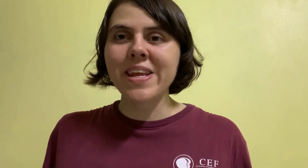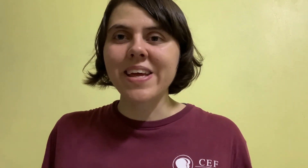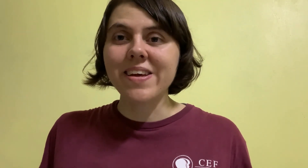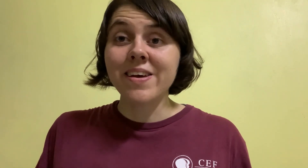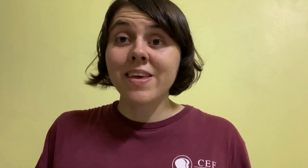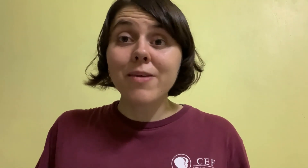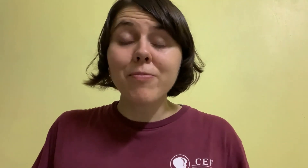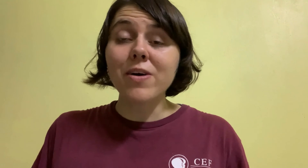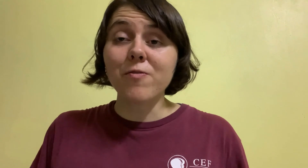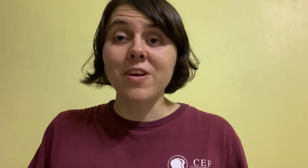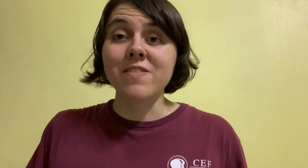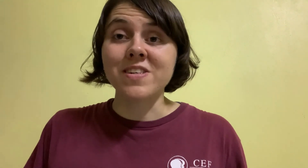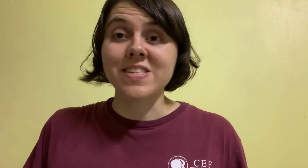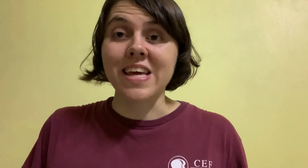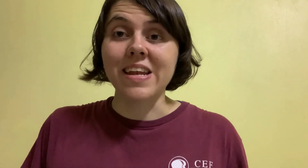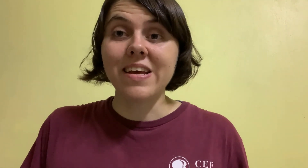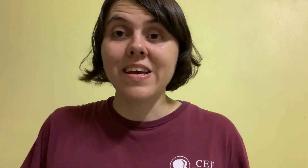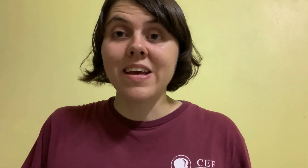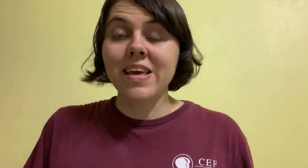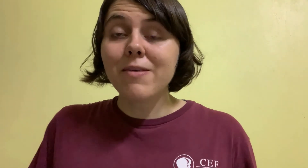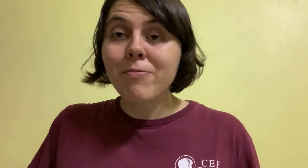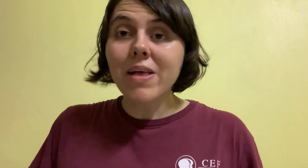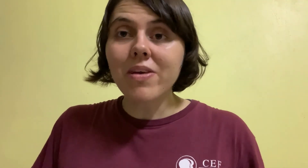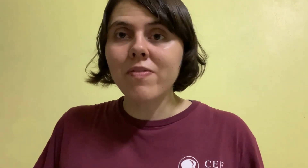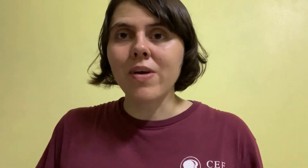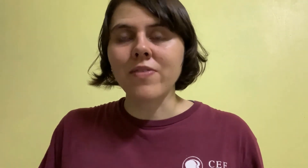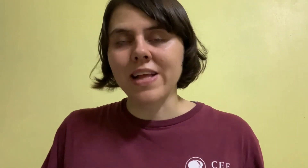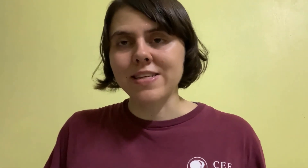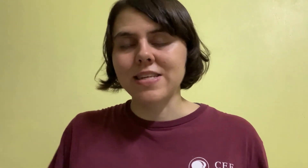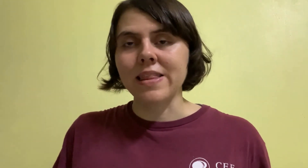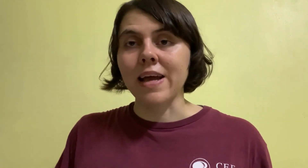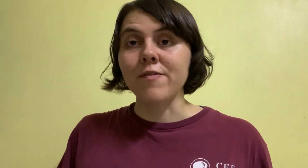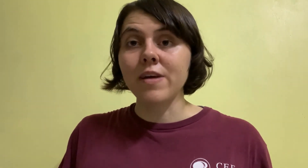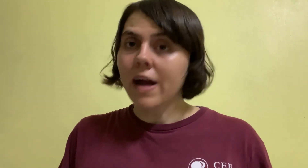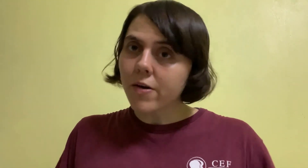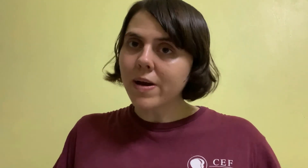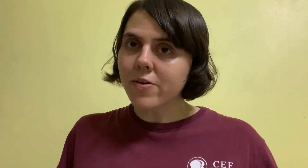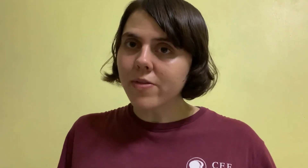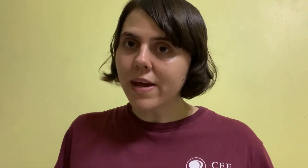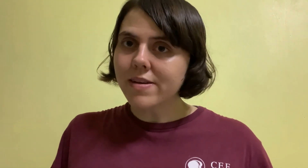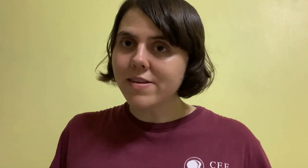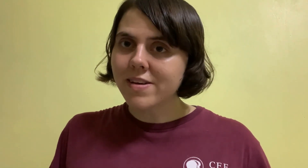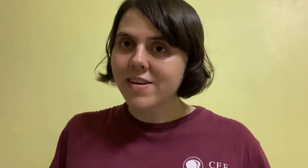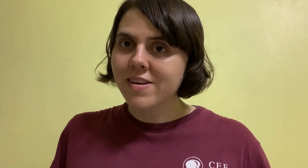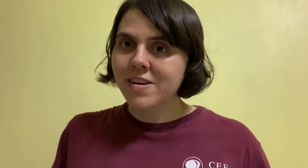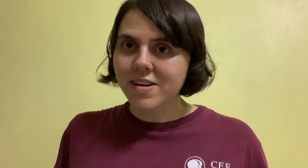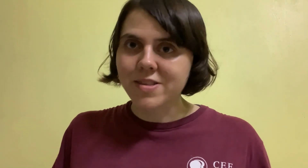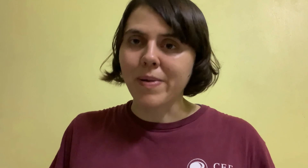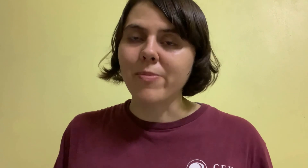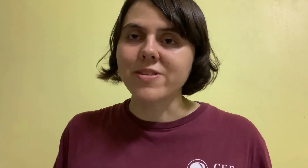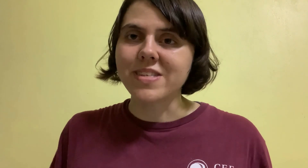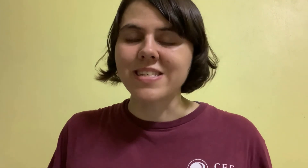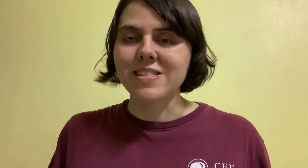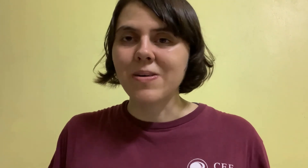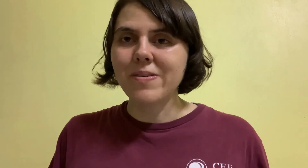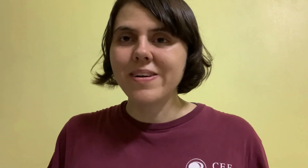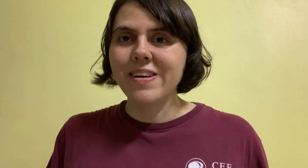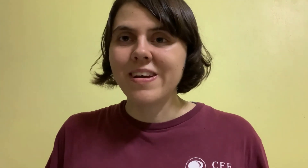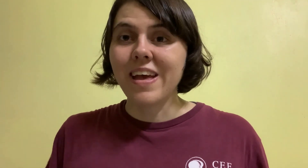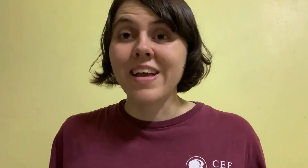it, he will forgive your sin. He will give you everlasting life. And how do I know that? Because the Bible says so. And